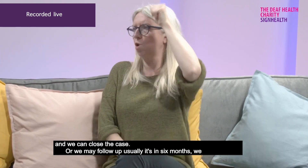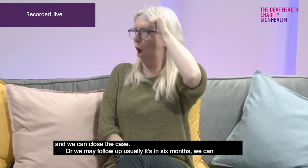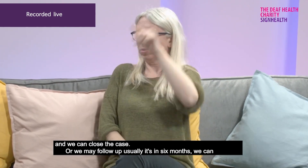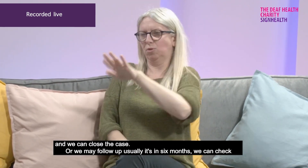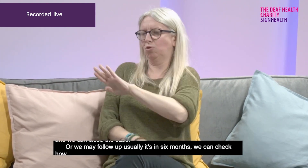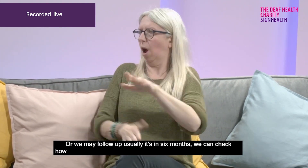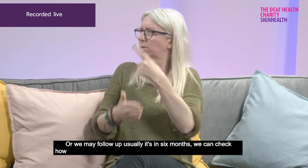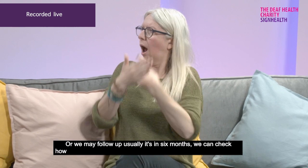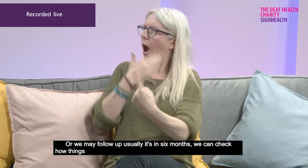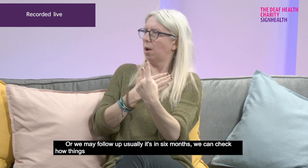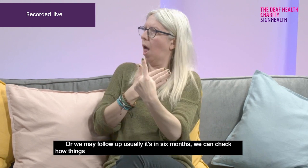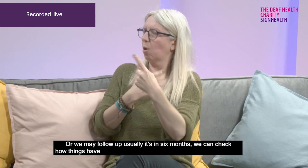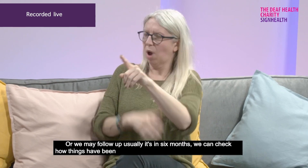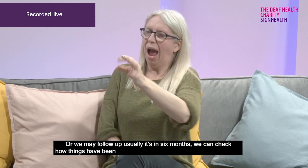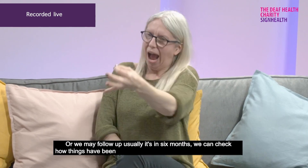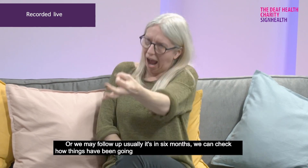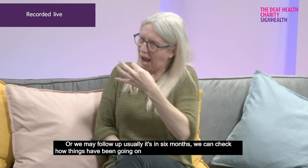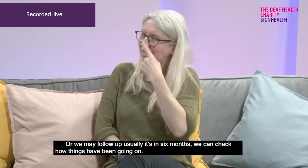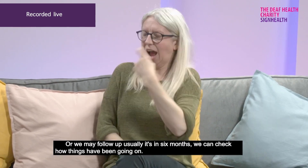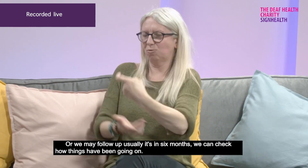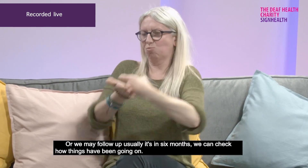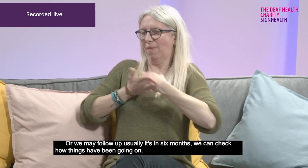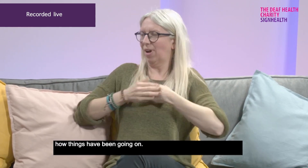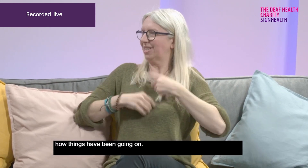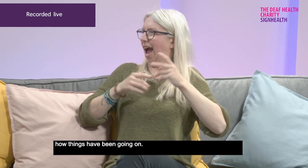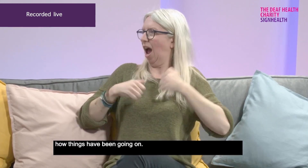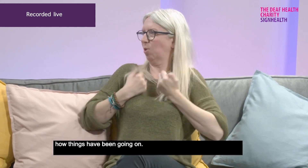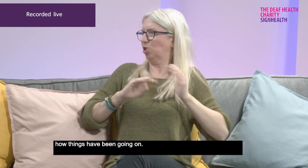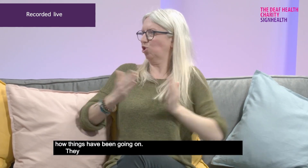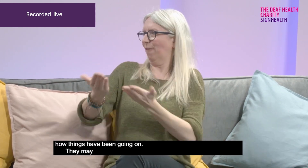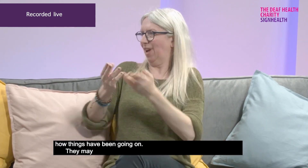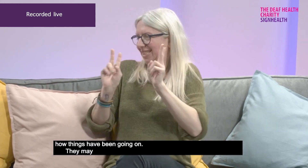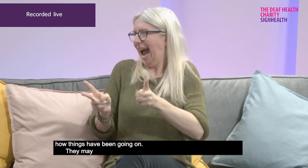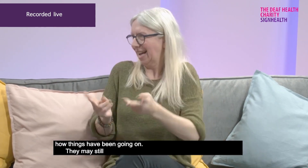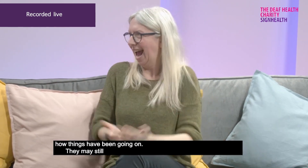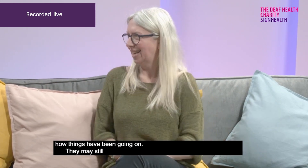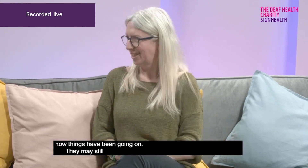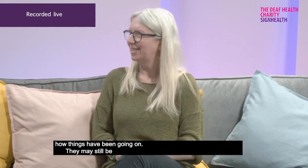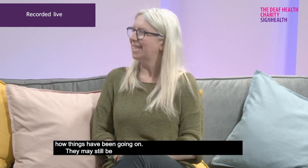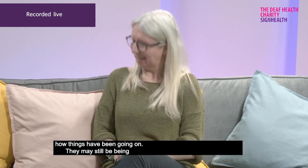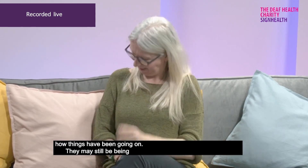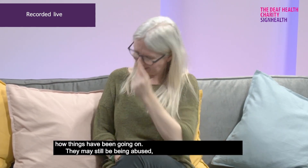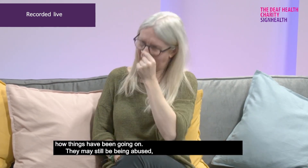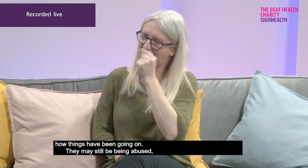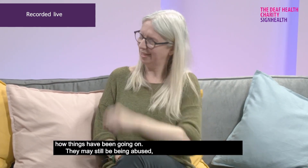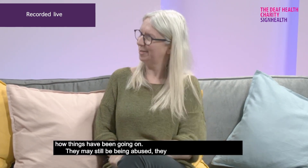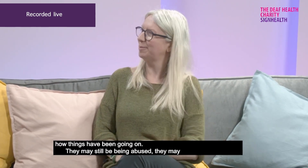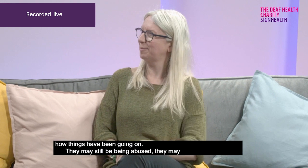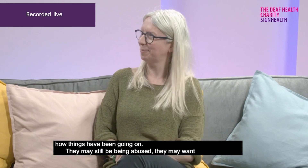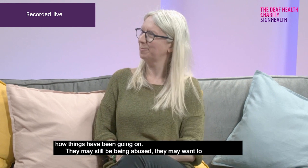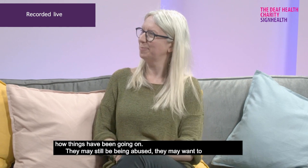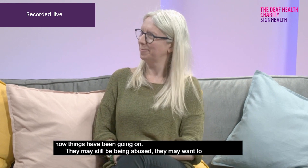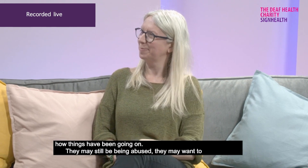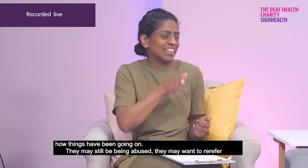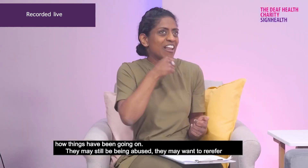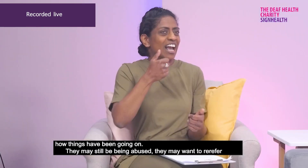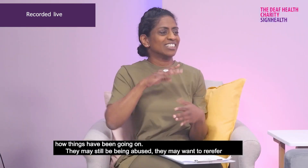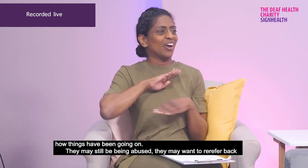in 6 months, we can check how things have been going on. They may still being abused, or they may want